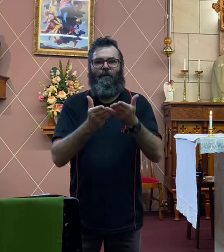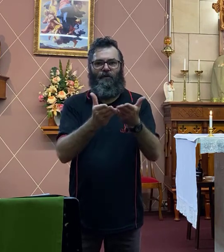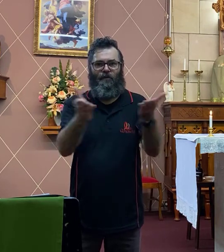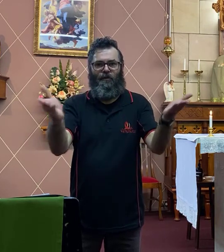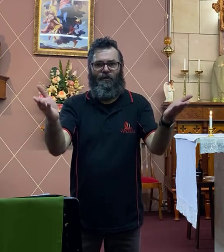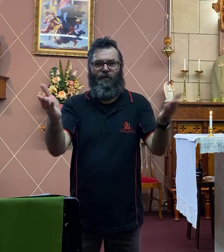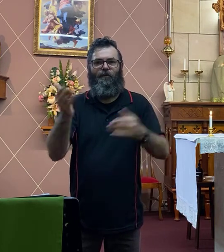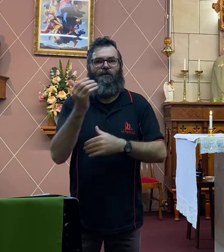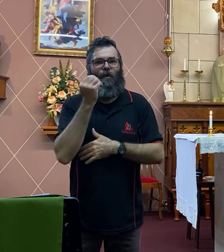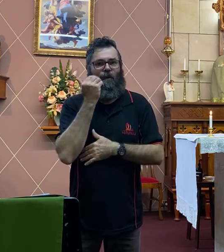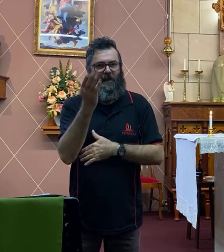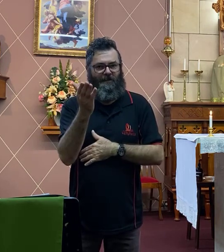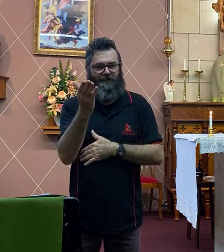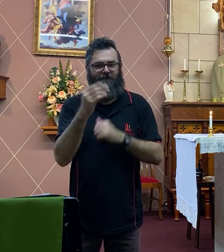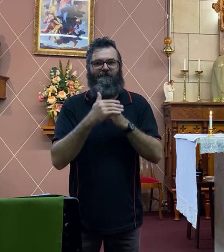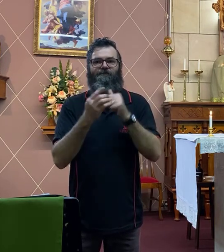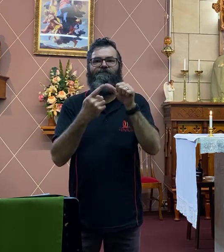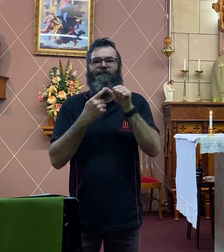and with your spirit.